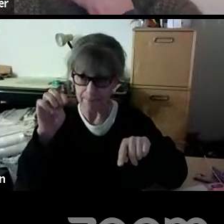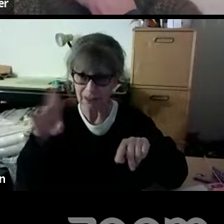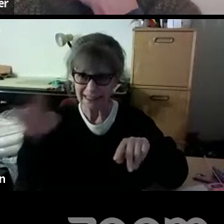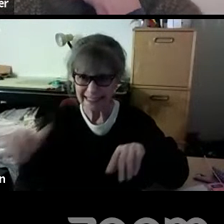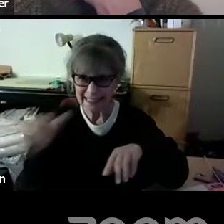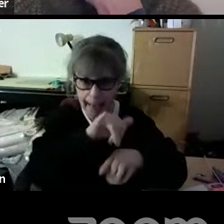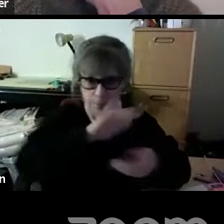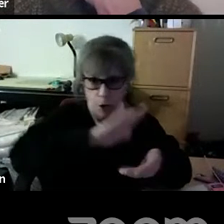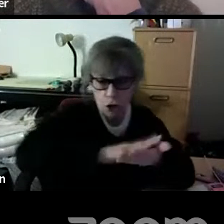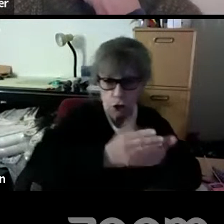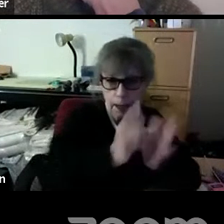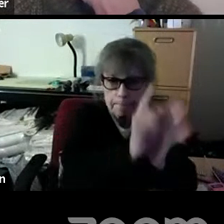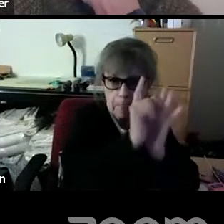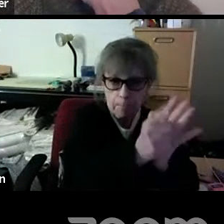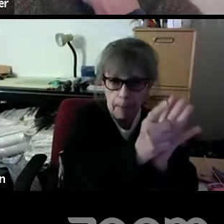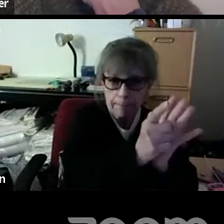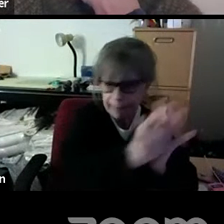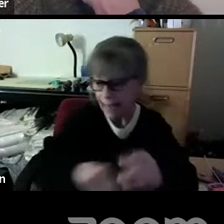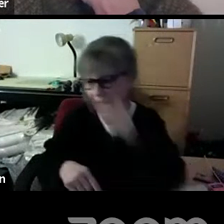Okay.